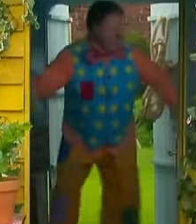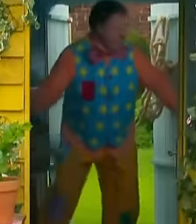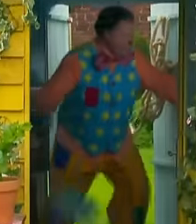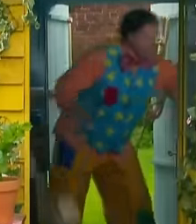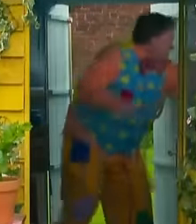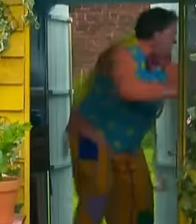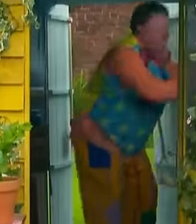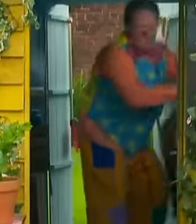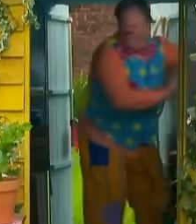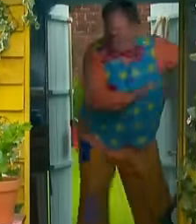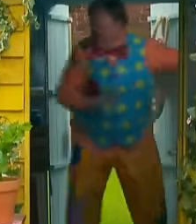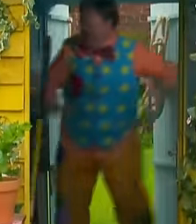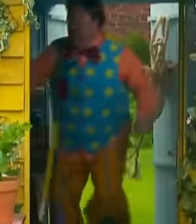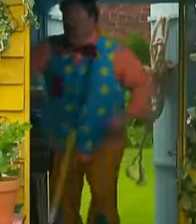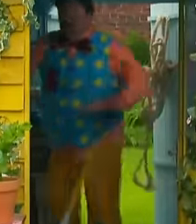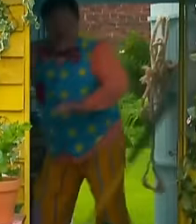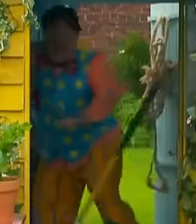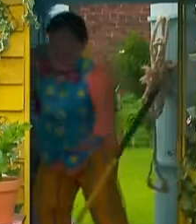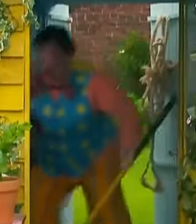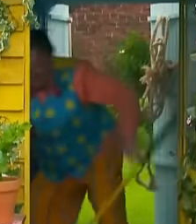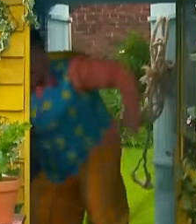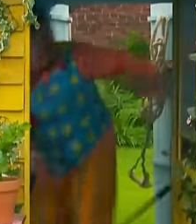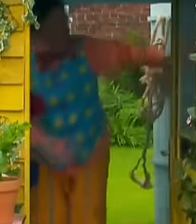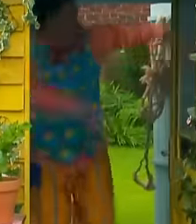Mr. Tumble! Mr. Tumble!